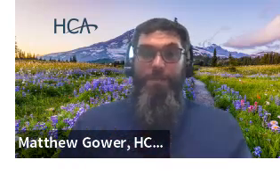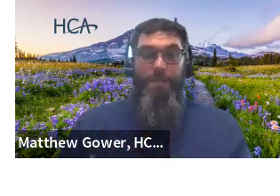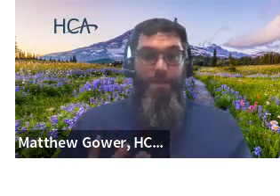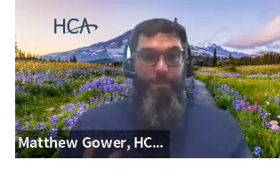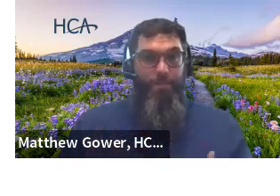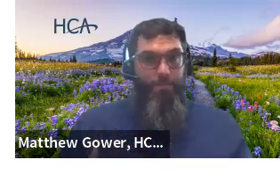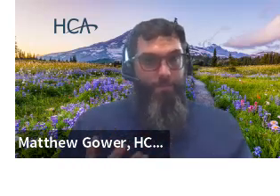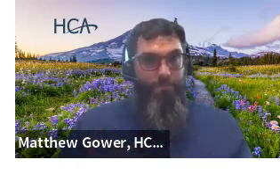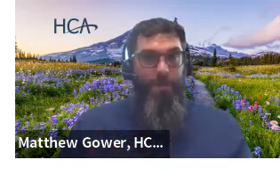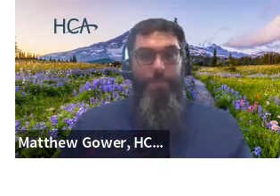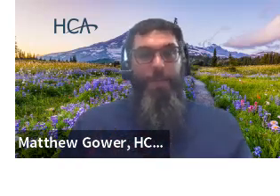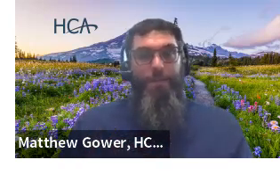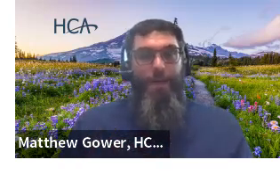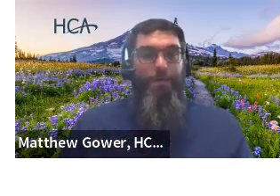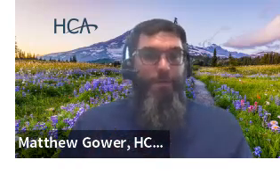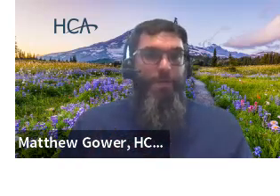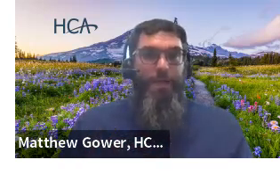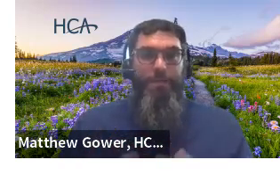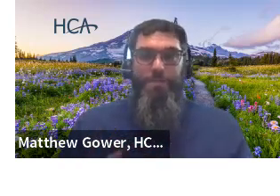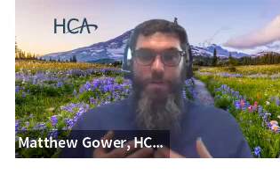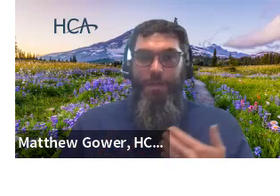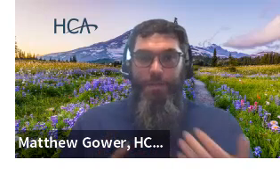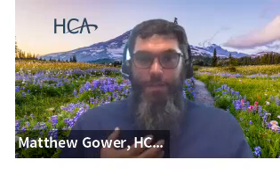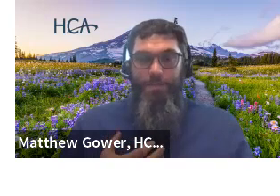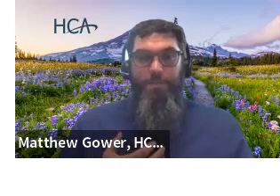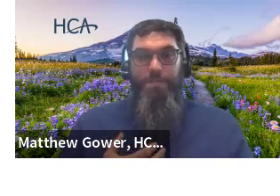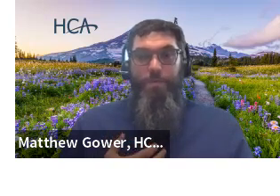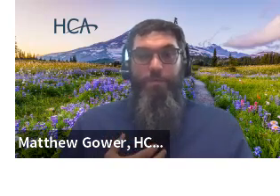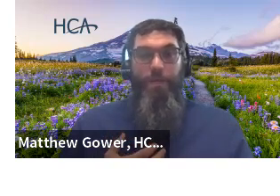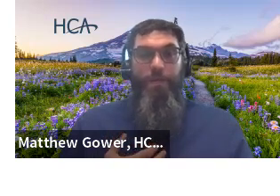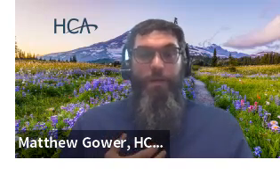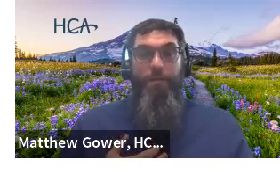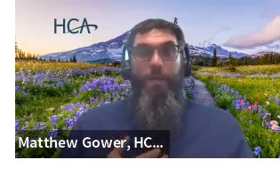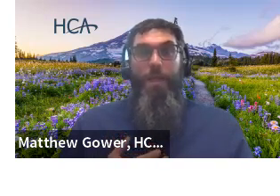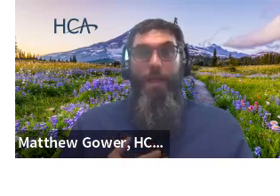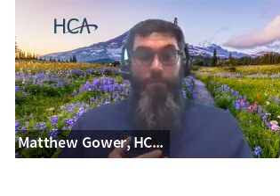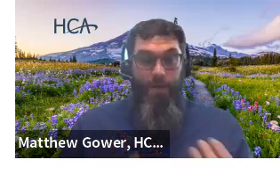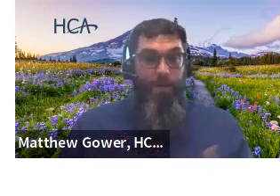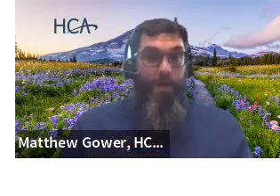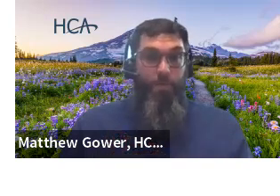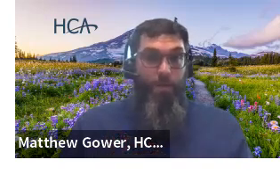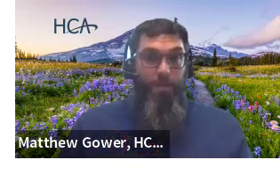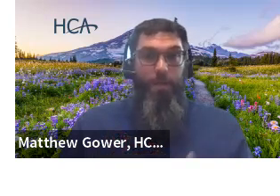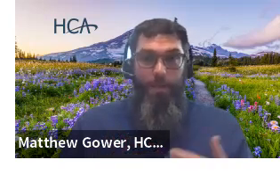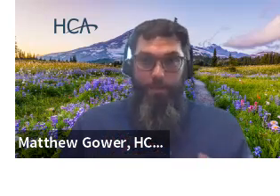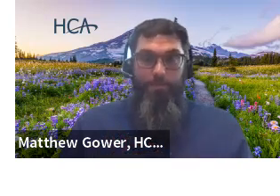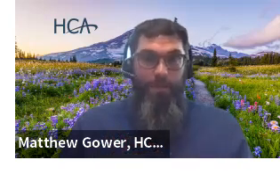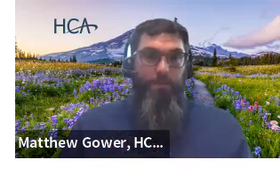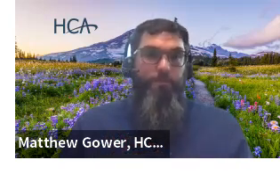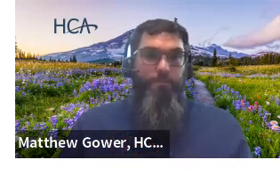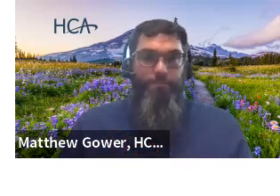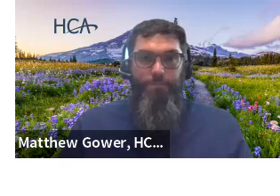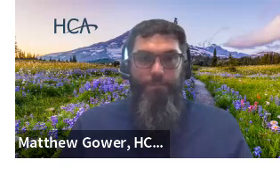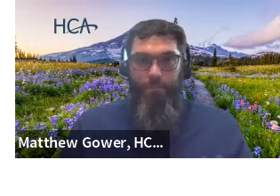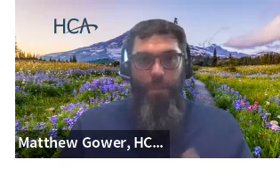government's money, so they tend to be very picky about how we're doing that and ensuring that the services we're providing are very high quality and